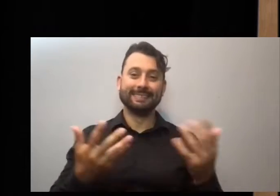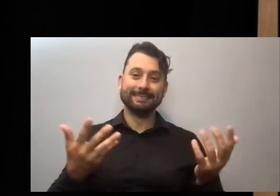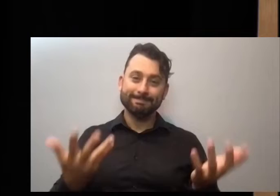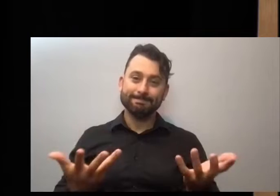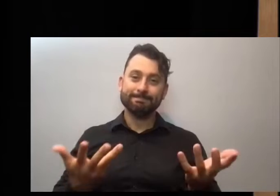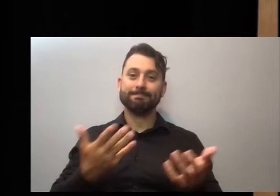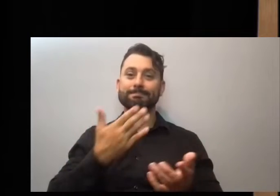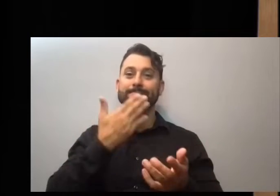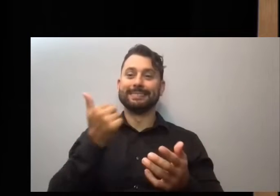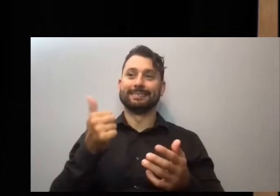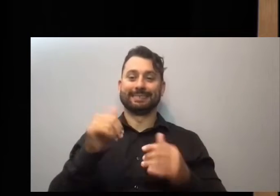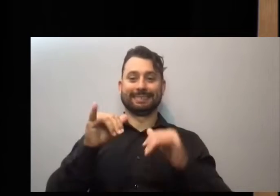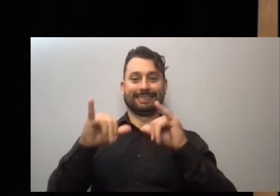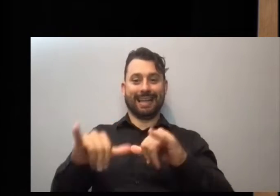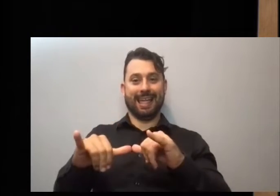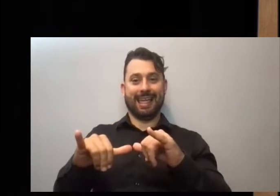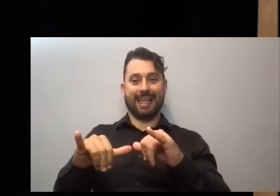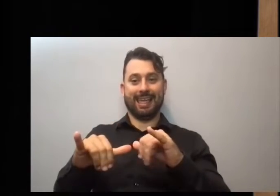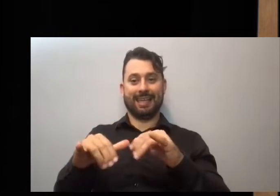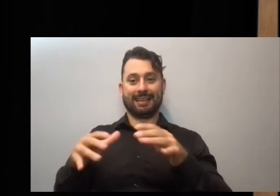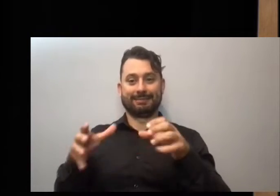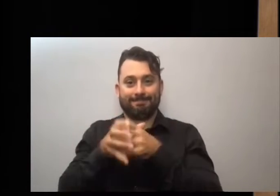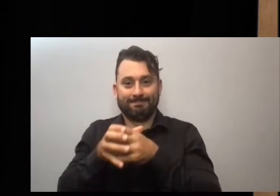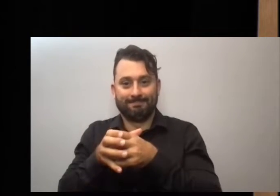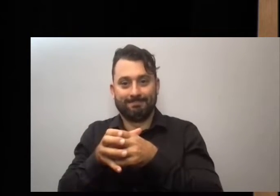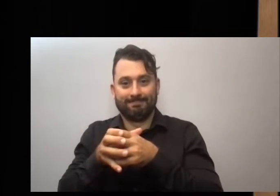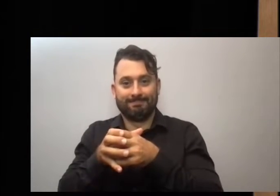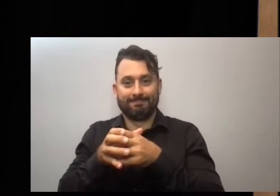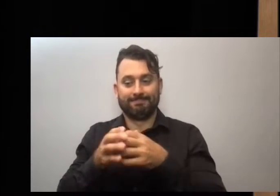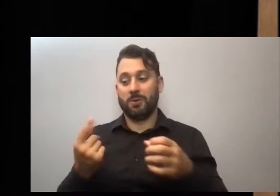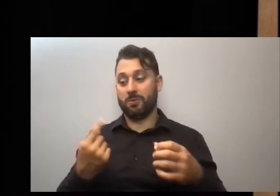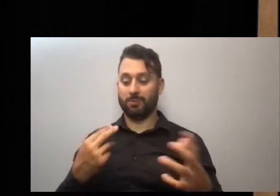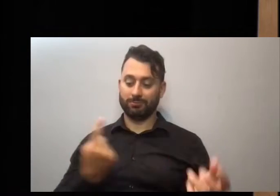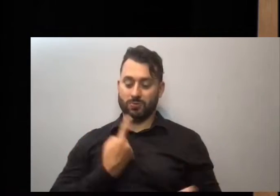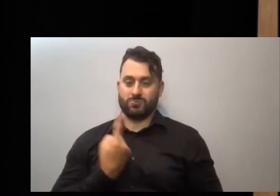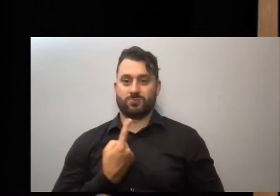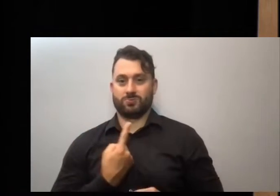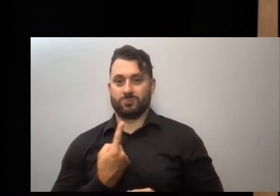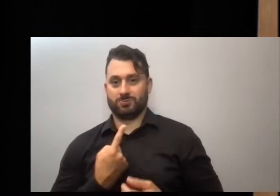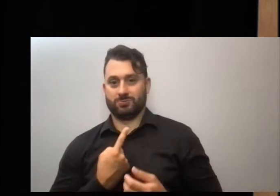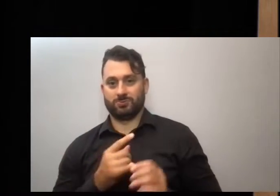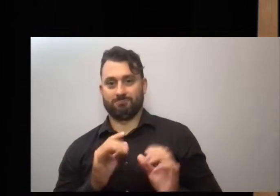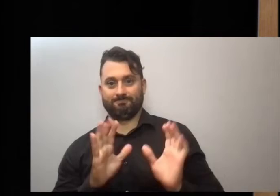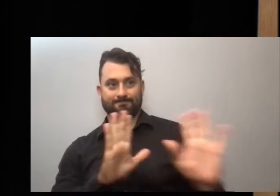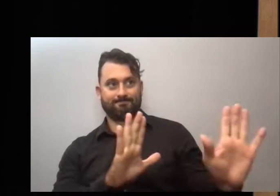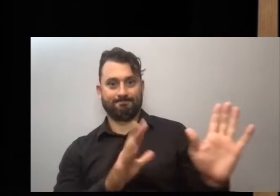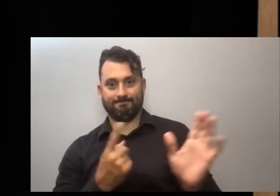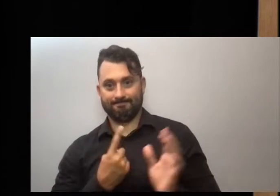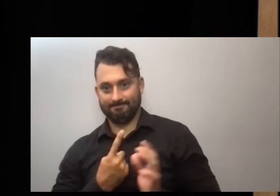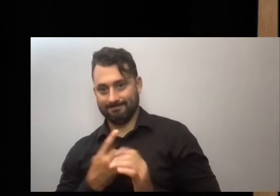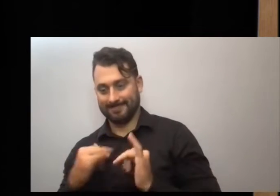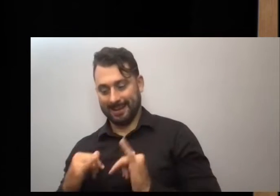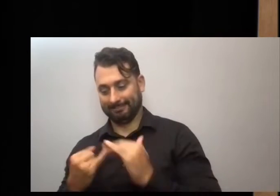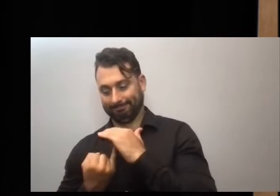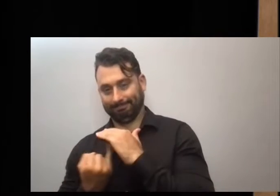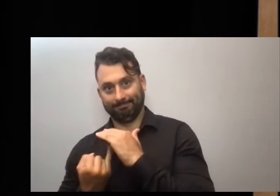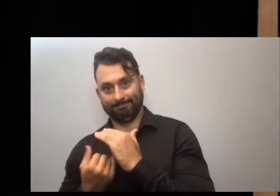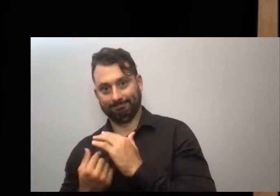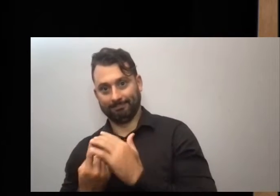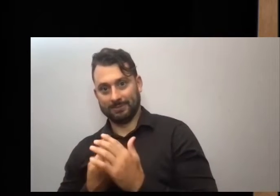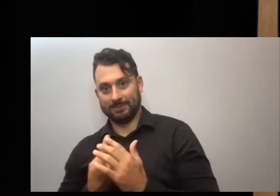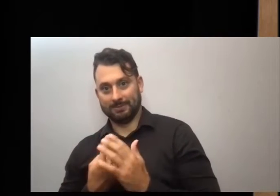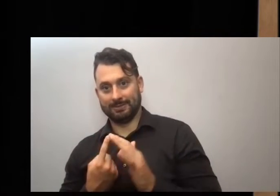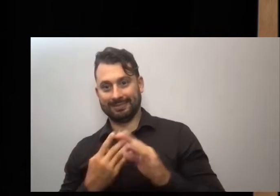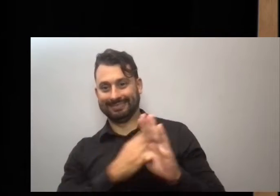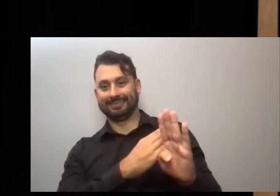that isolation. So if they're sick, we want them to be isolated. But if for the rest of the family, we don't want them going out into